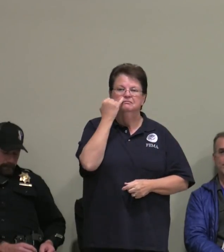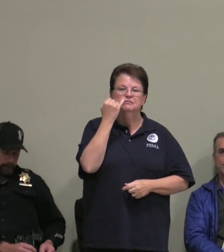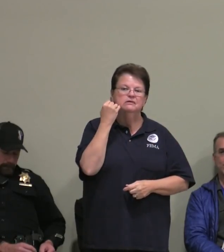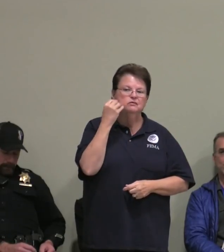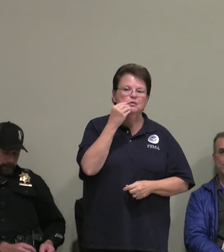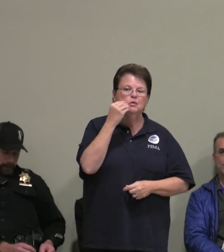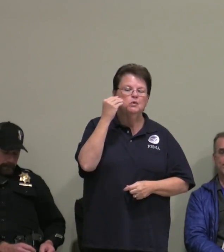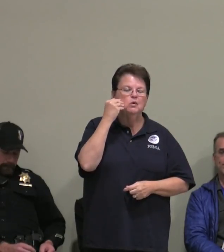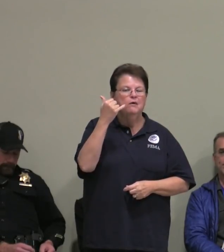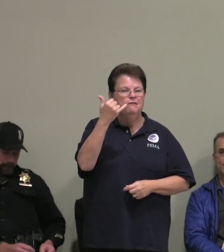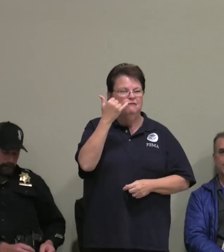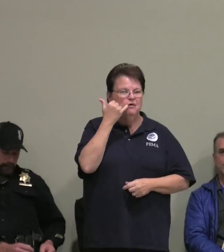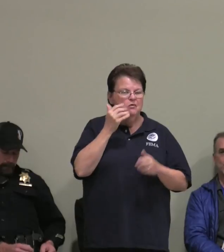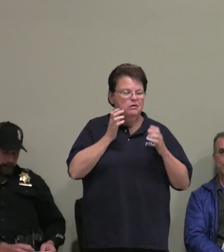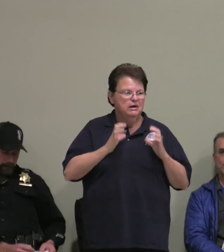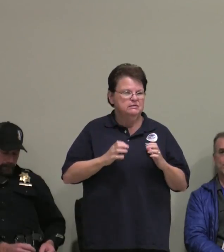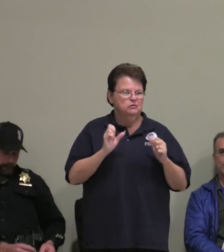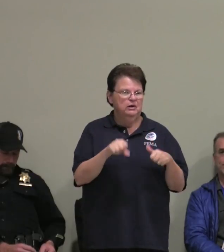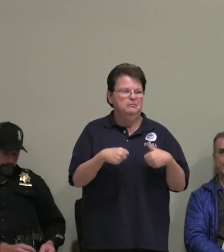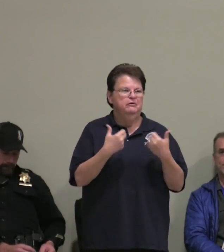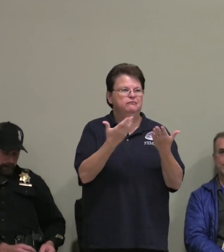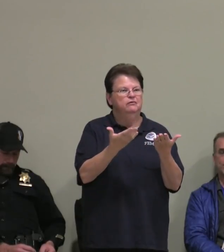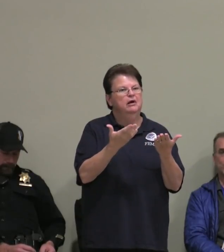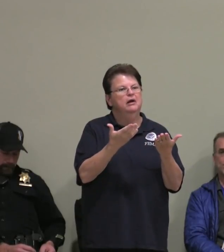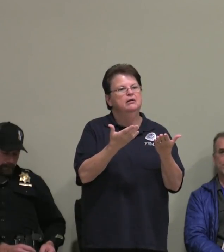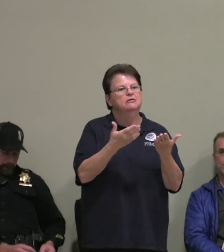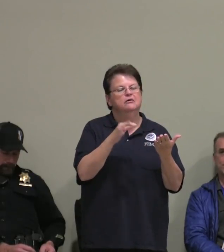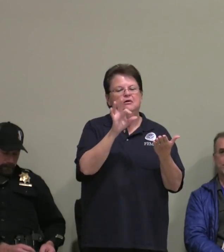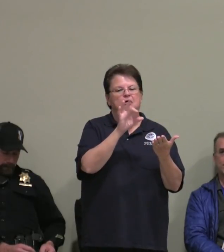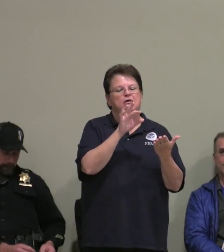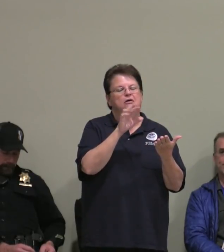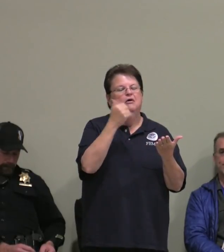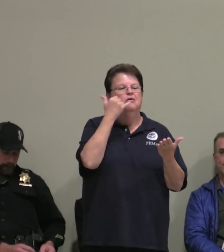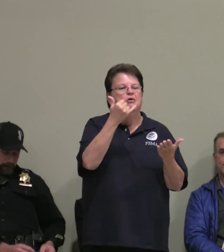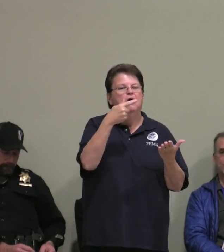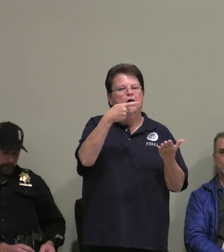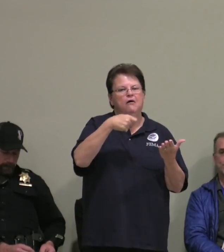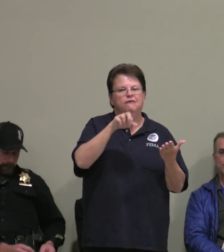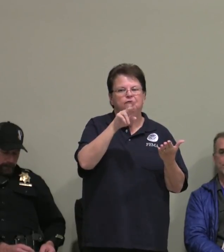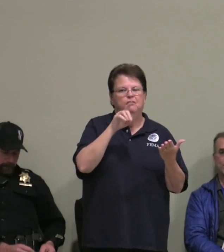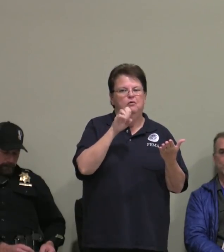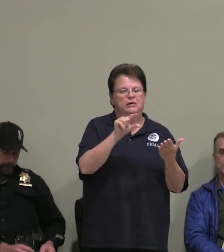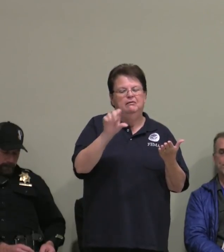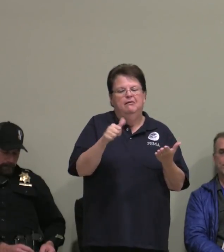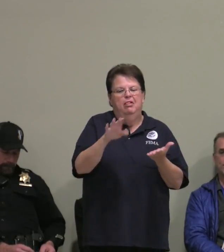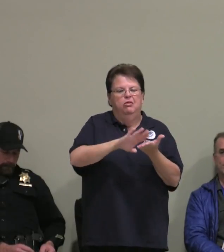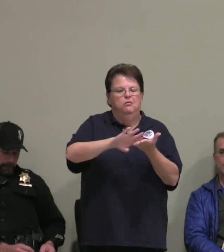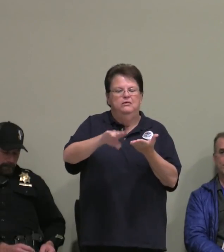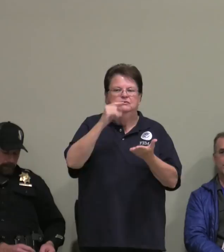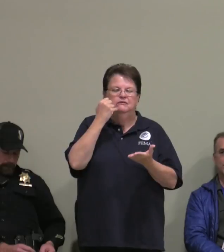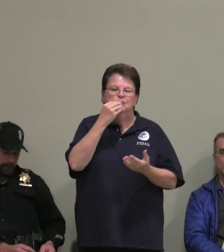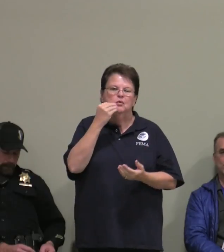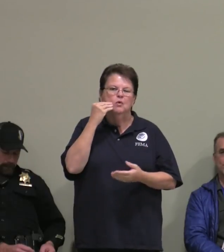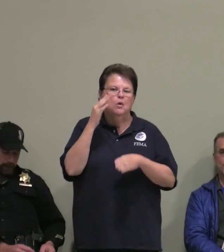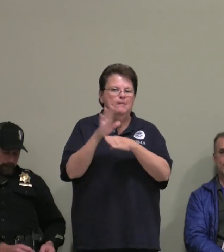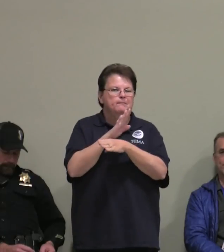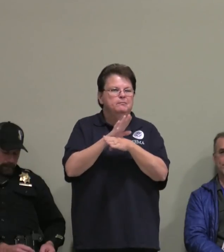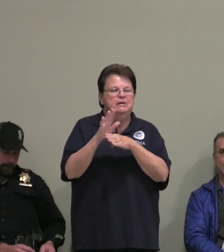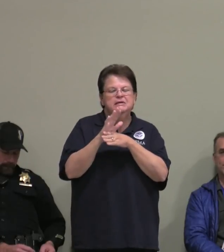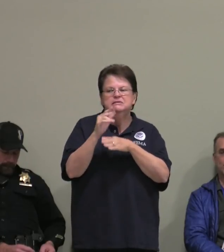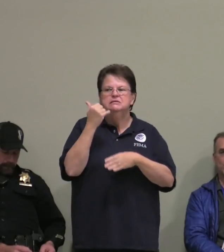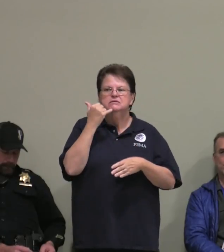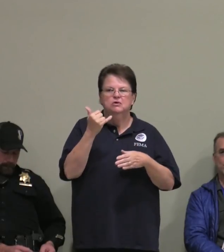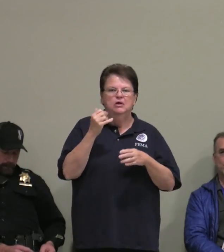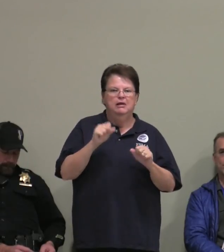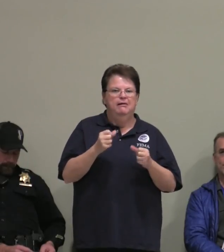home phone customer, we can provide remote call forwarding and a number of other waivers. If you are a home or business phone customer,